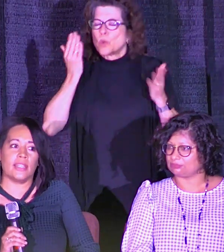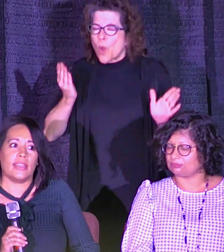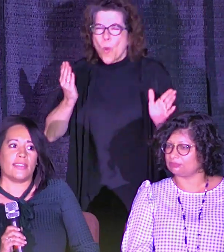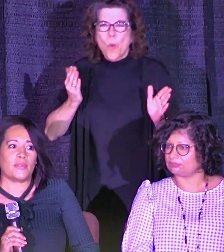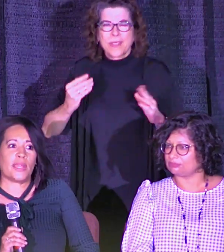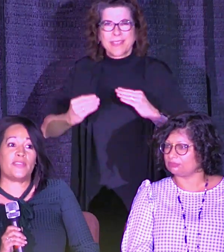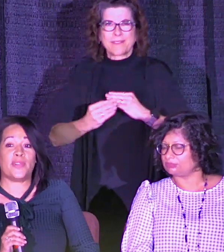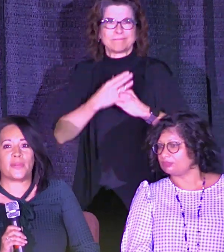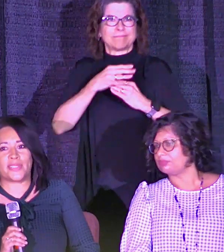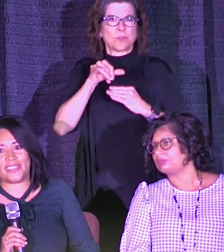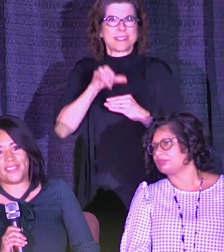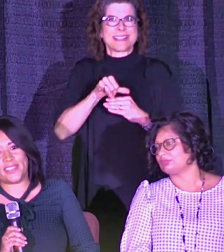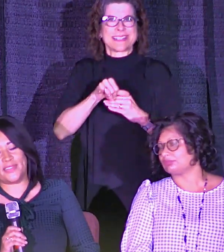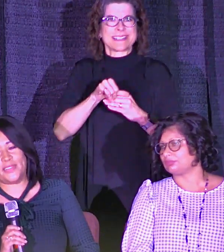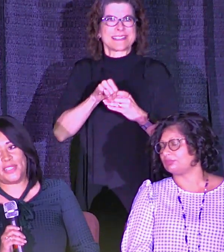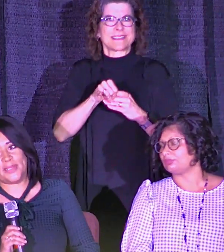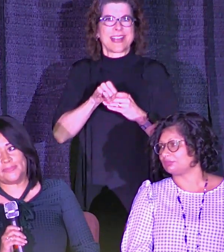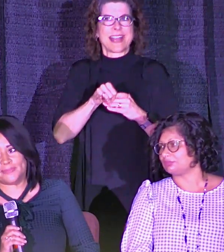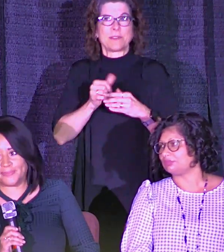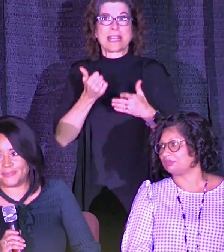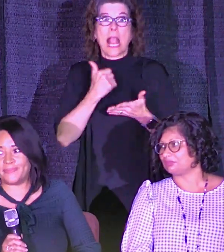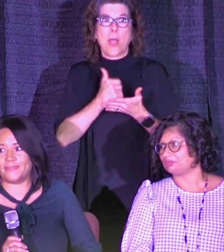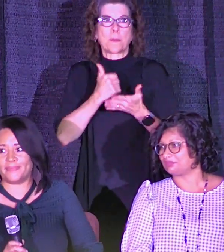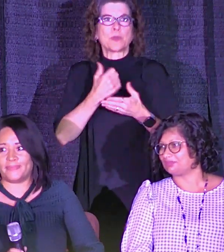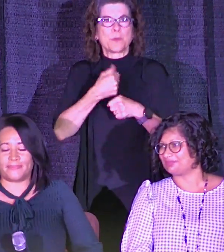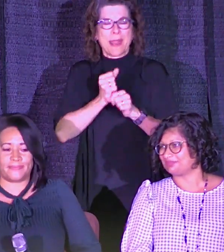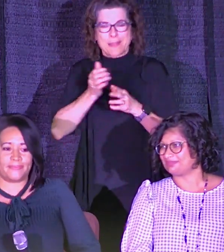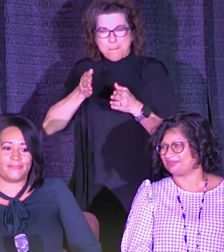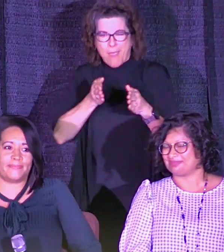this way forward for the future.